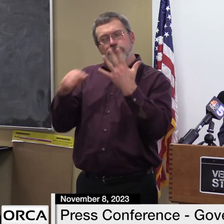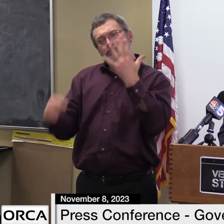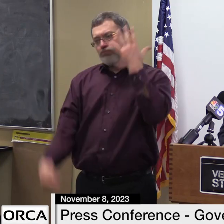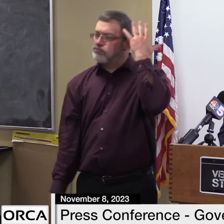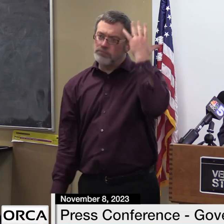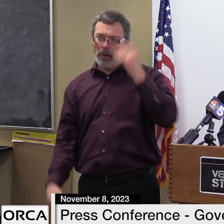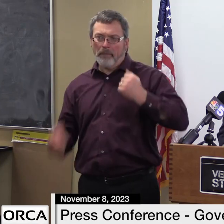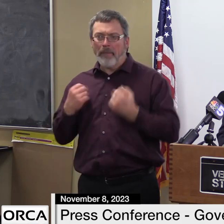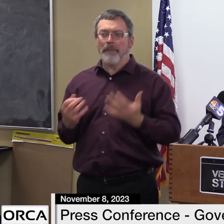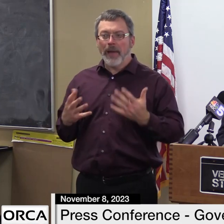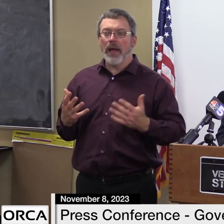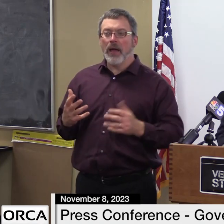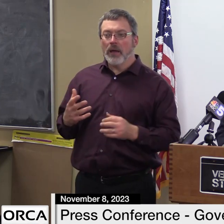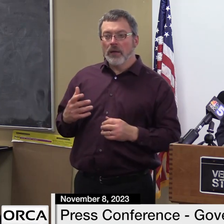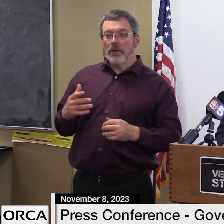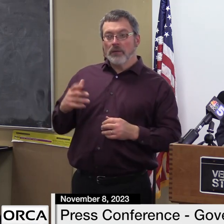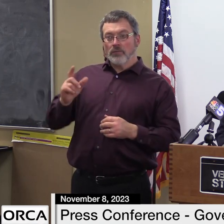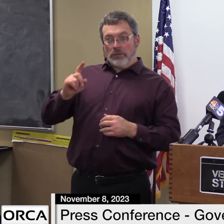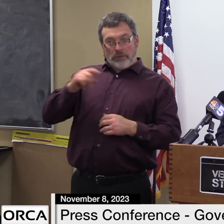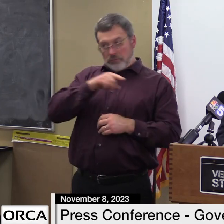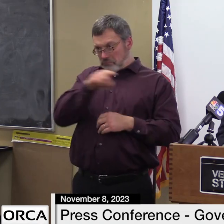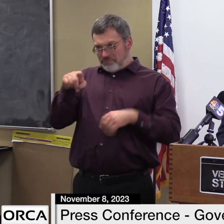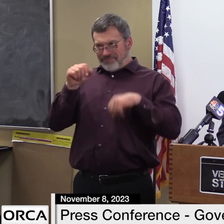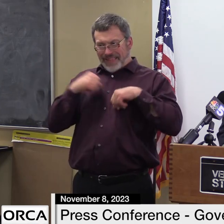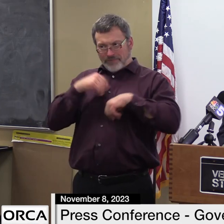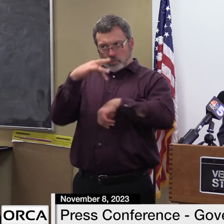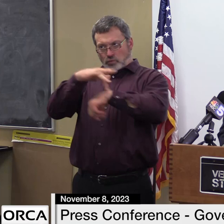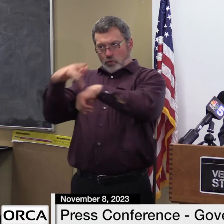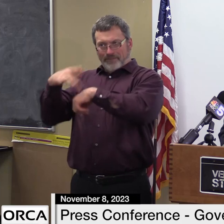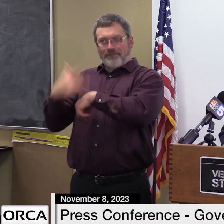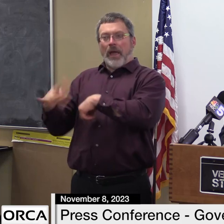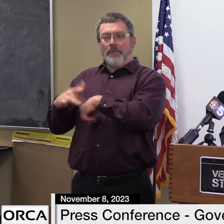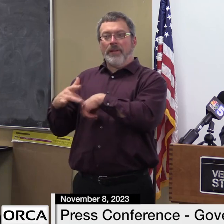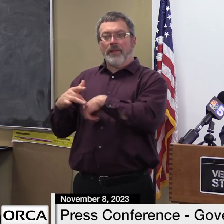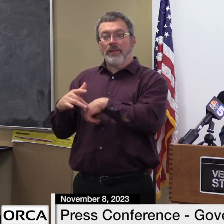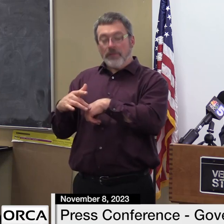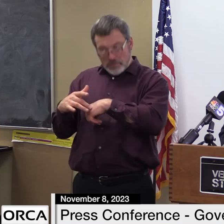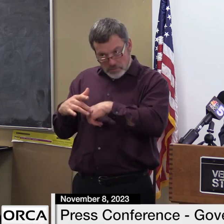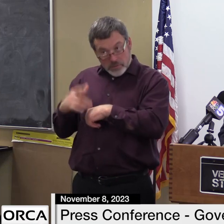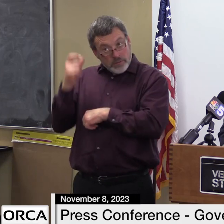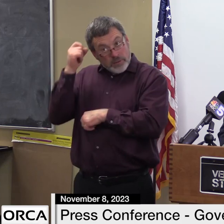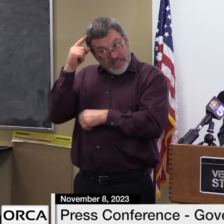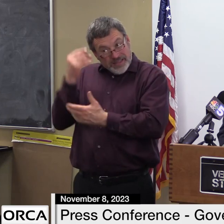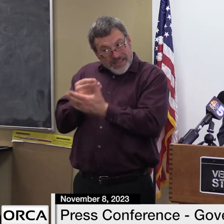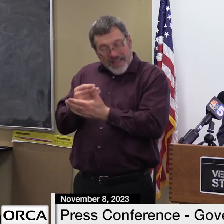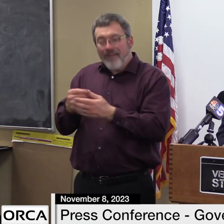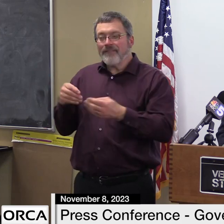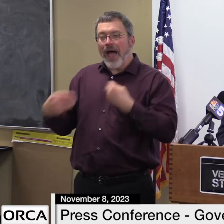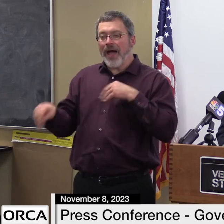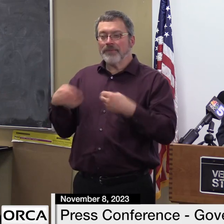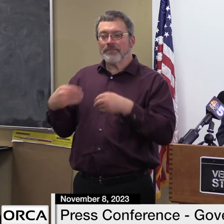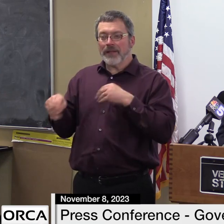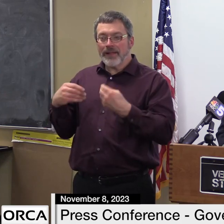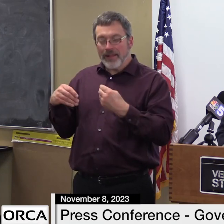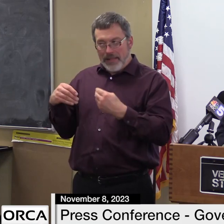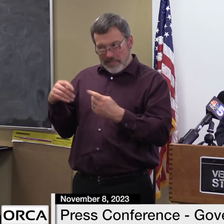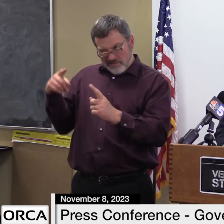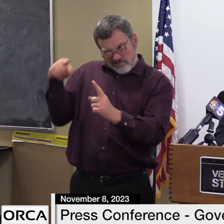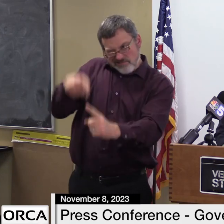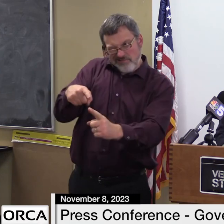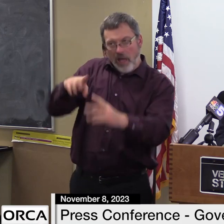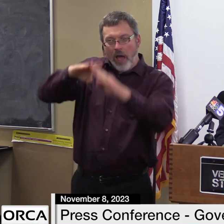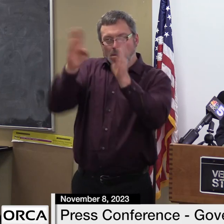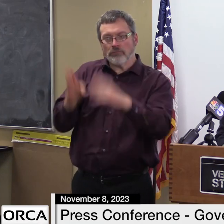client access to resources, provide flexible financial assistance directly to households, administer the